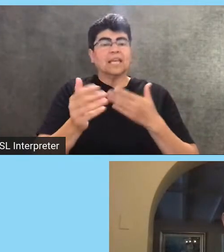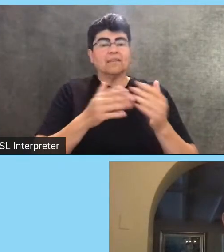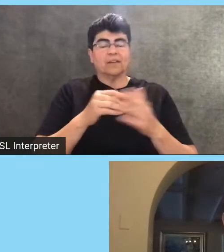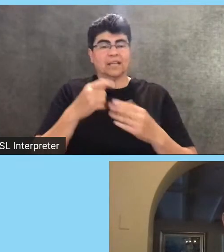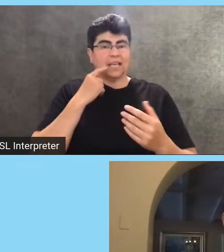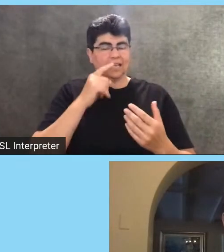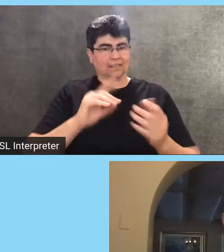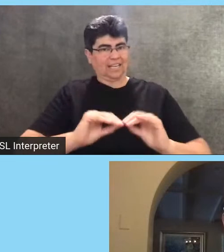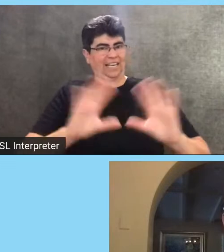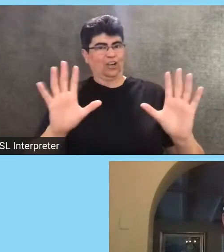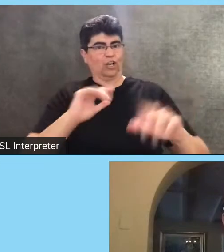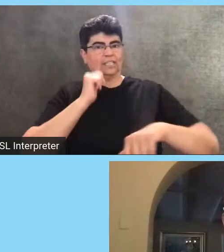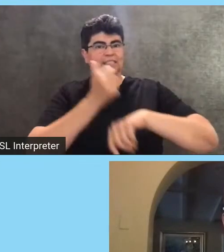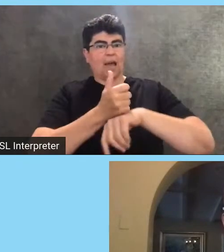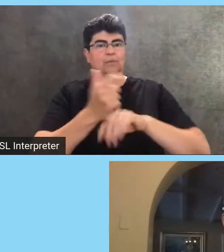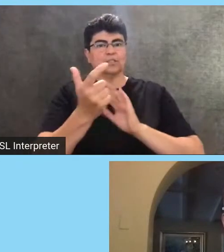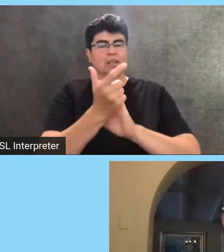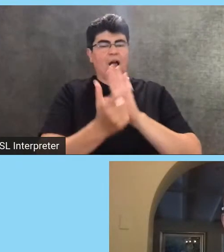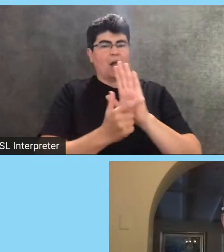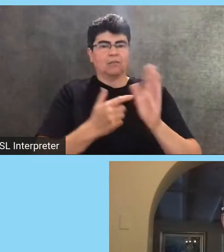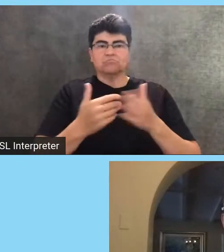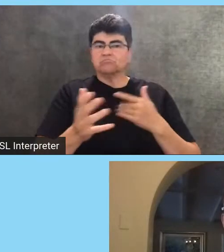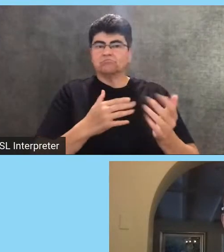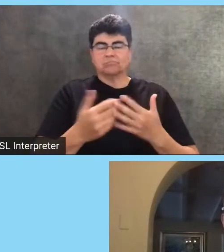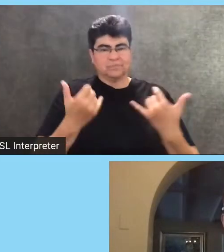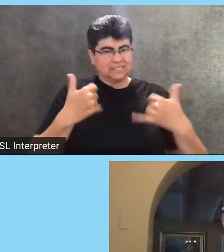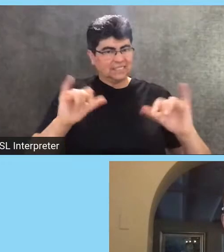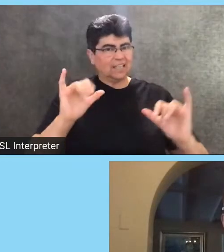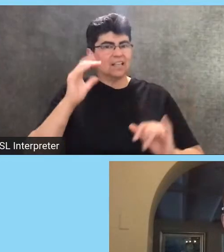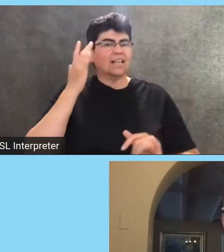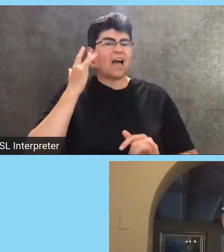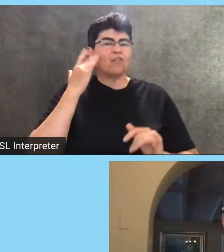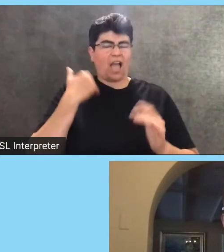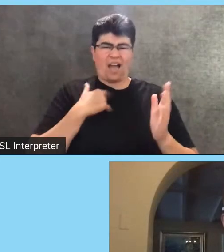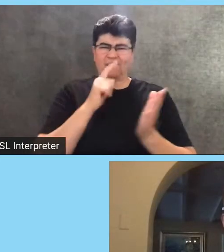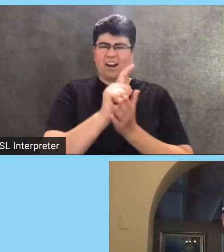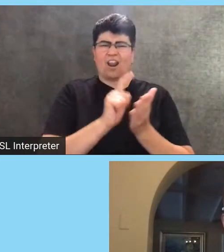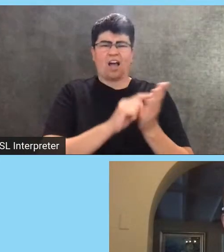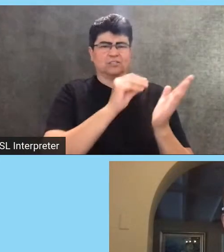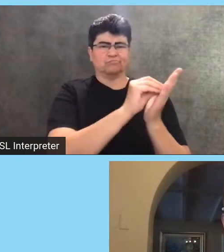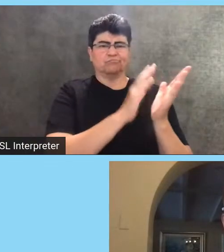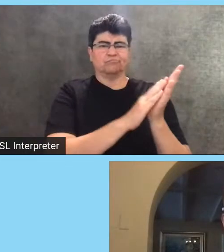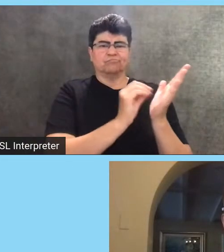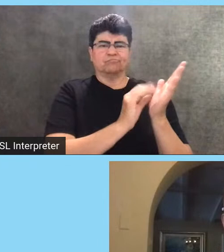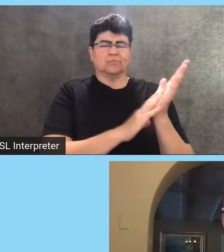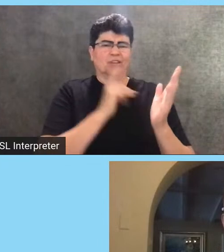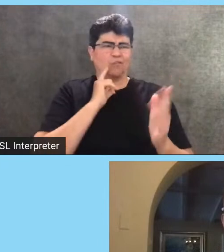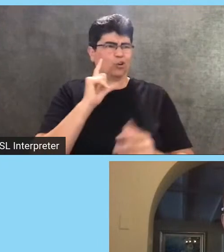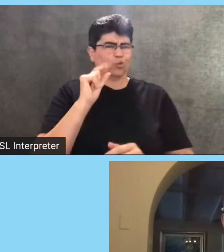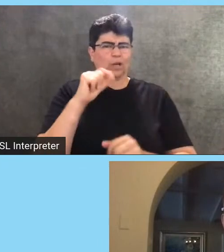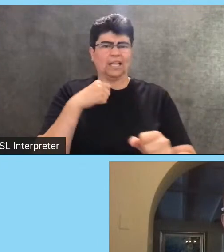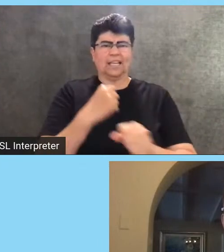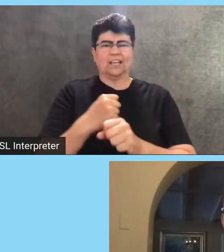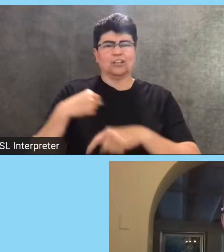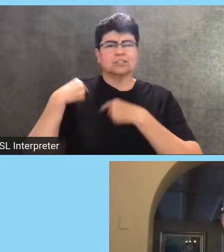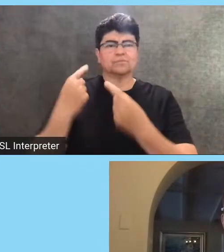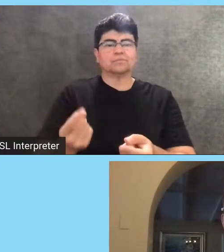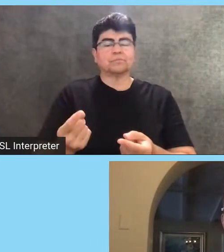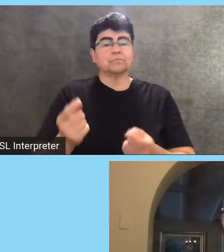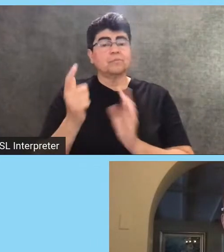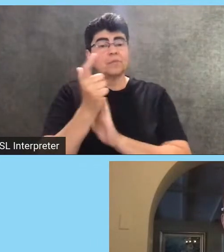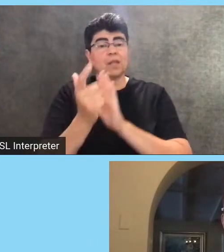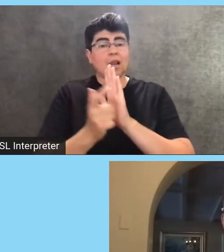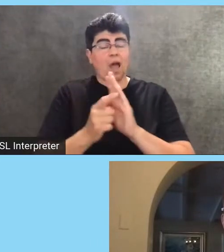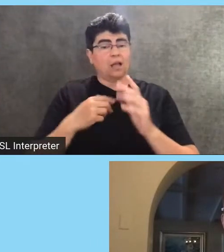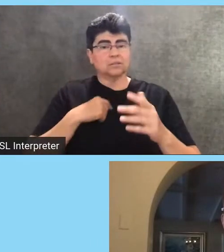of clearly established laws, California has had such laws on the books for 2 decades now, laws